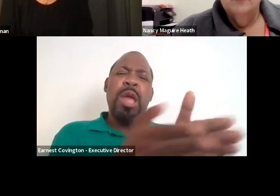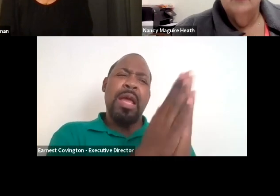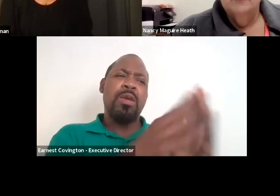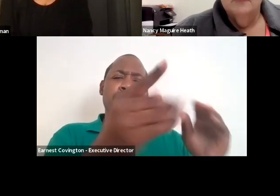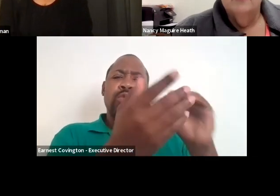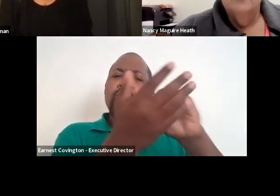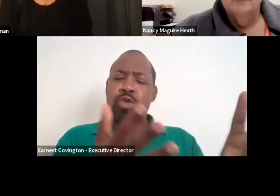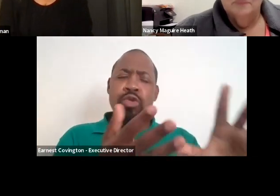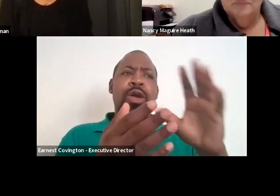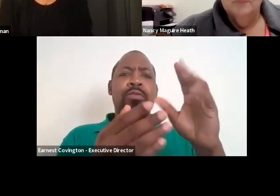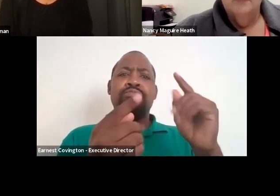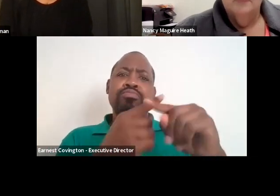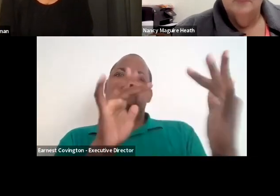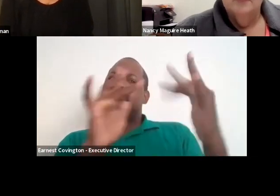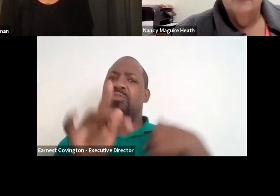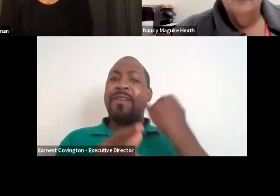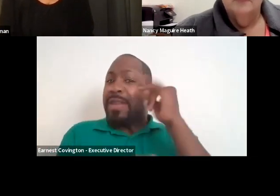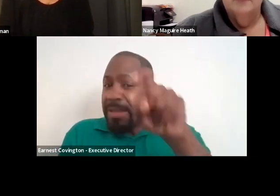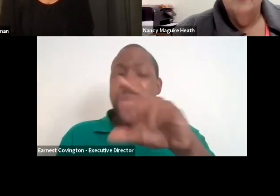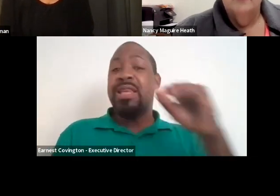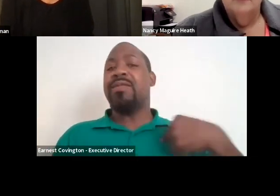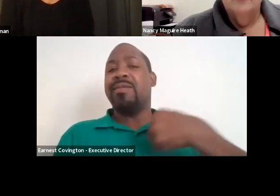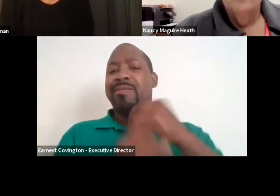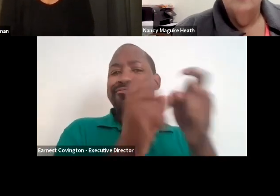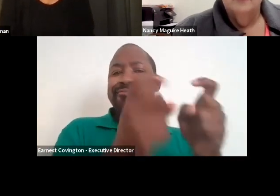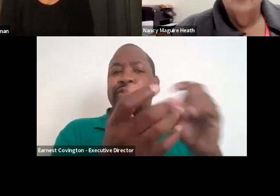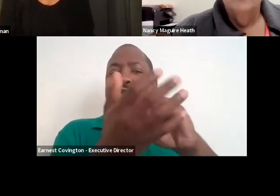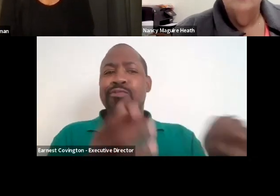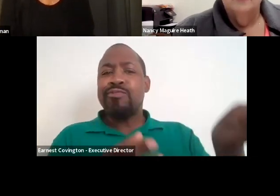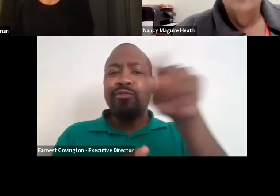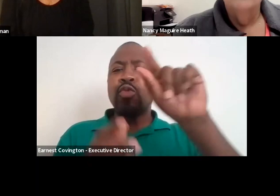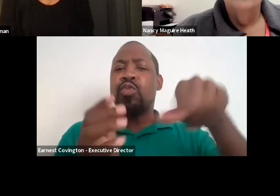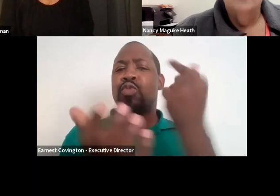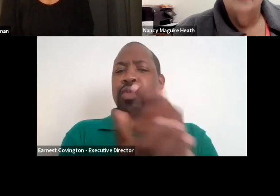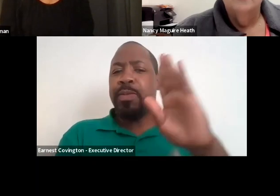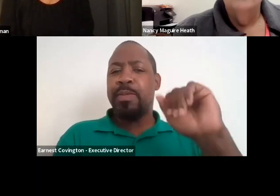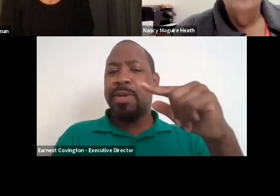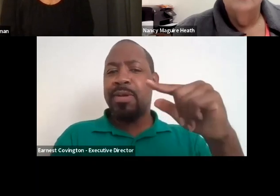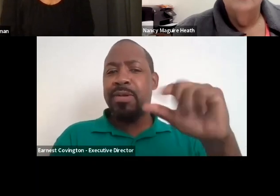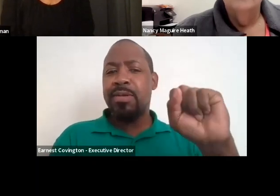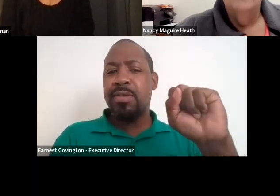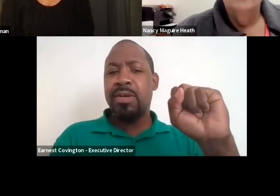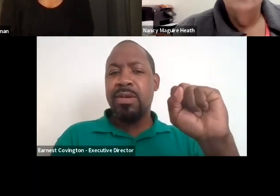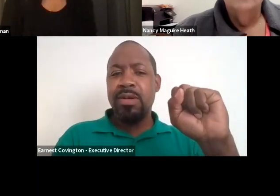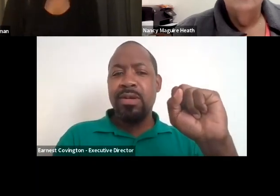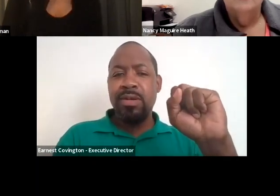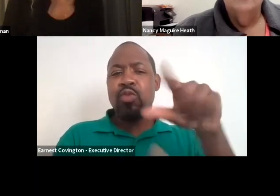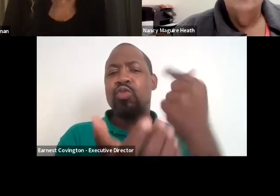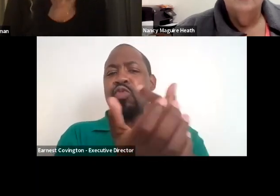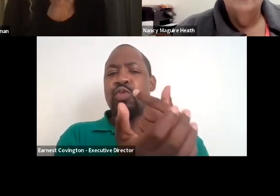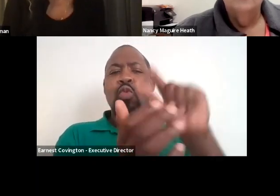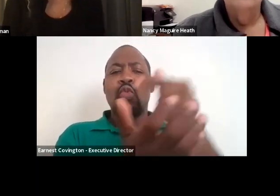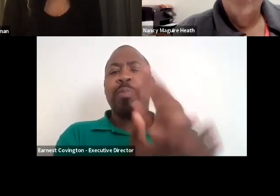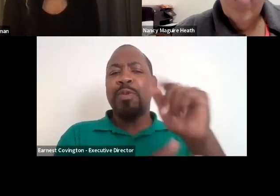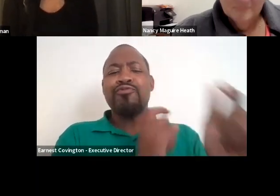resources, we can refer them to things. And, to ask the students to contact us. And also we had graduation